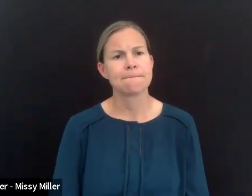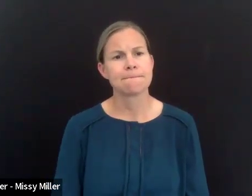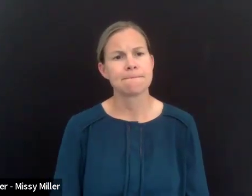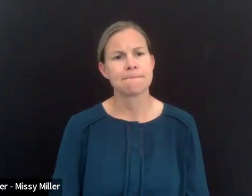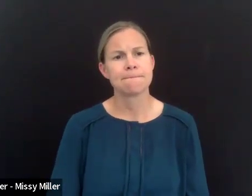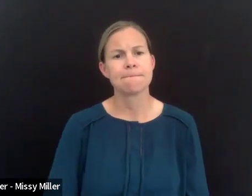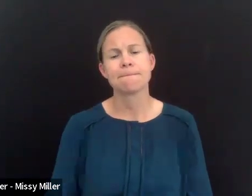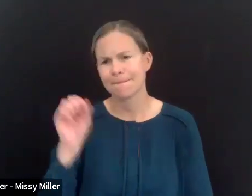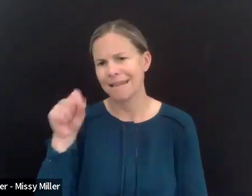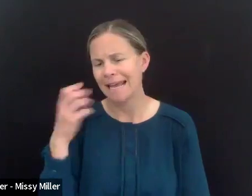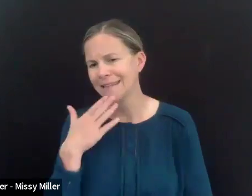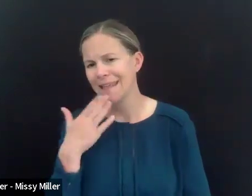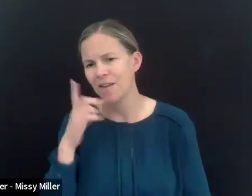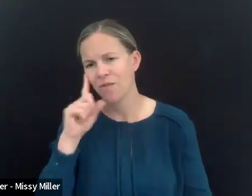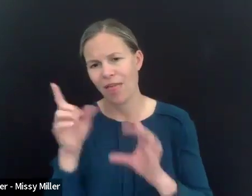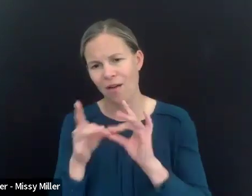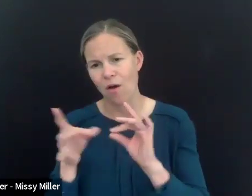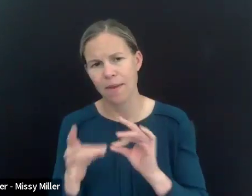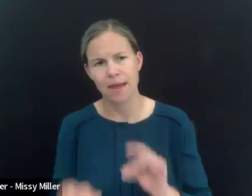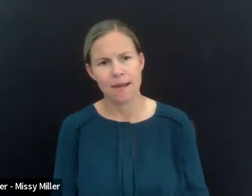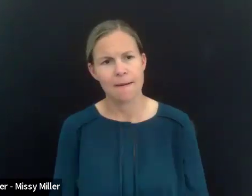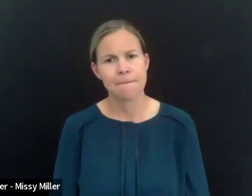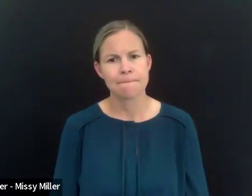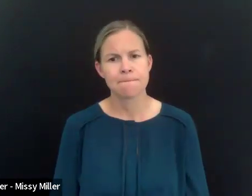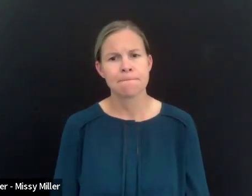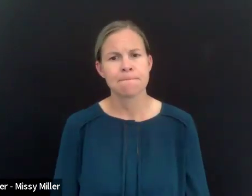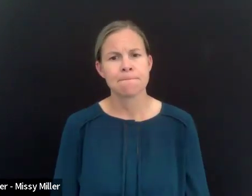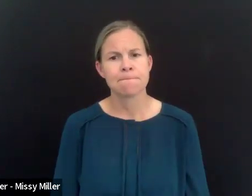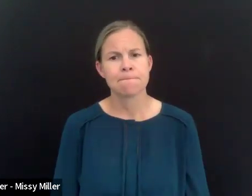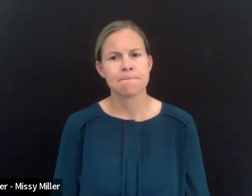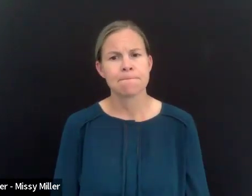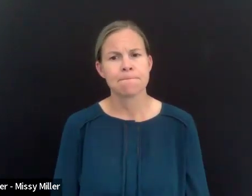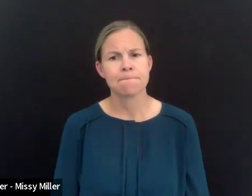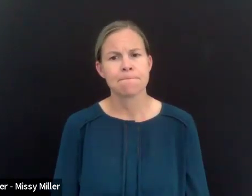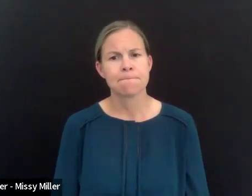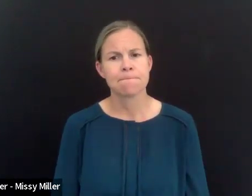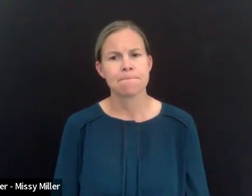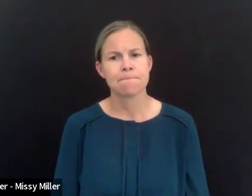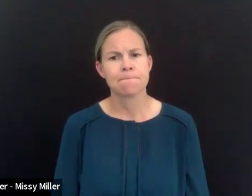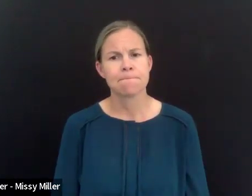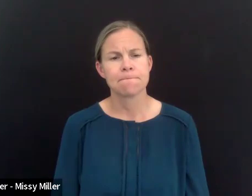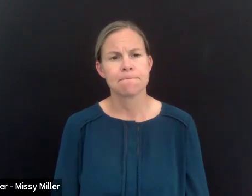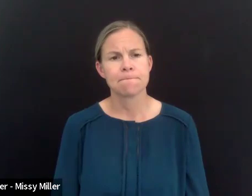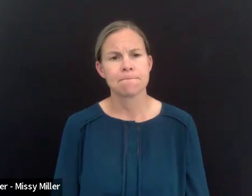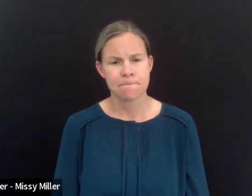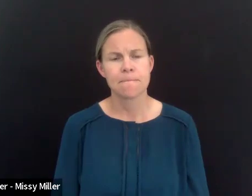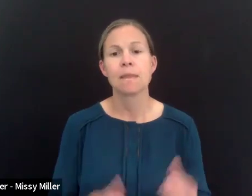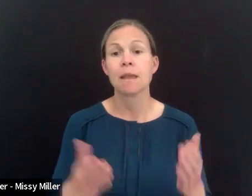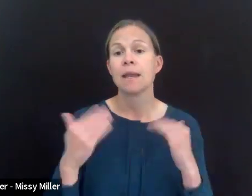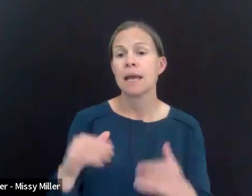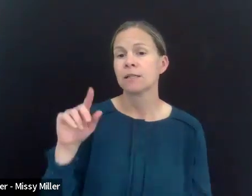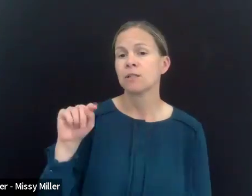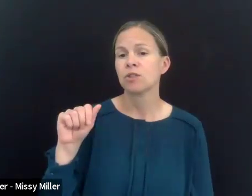Absolutely. Thank you for that, Dr. Skeins. So Tanya, I want to head to you and just ask you, what does the